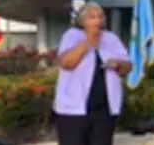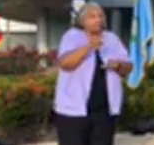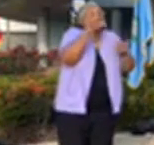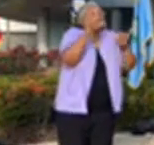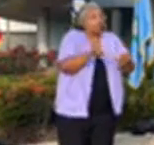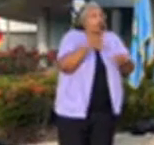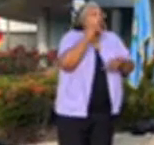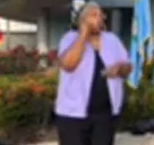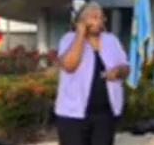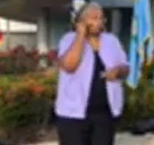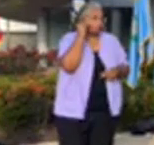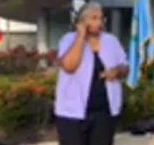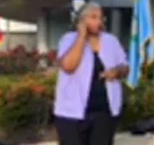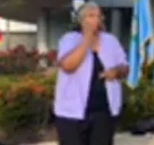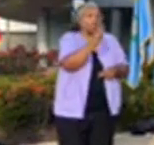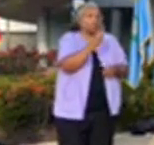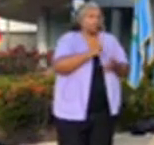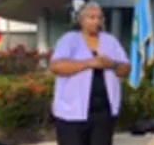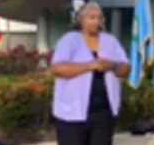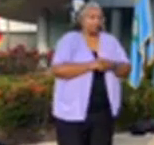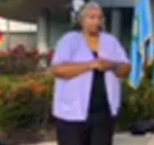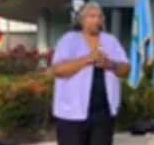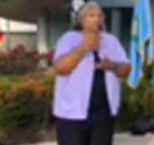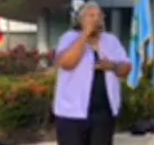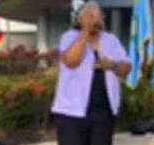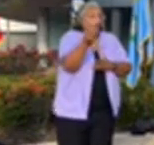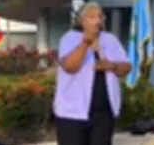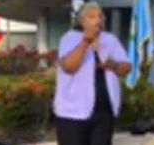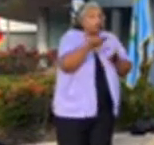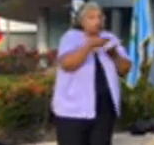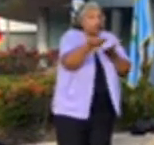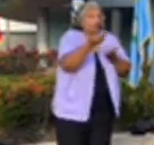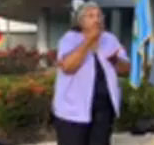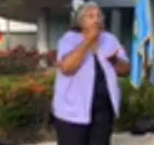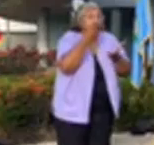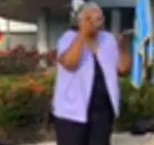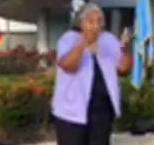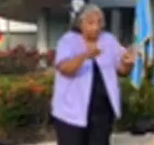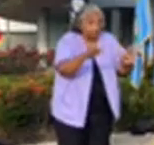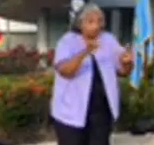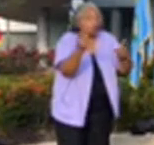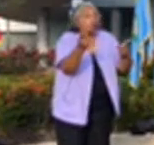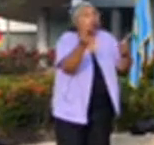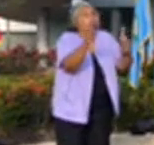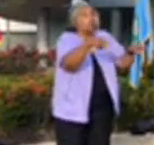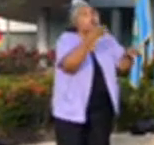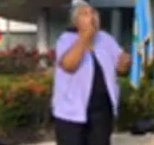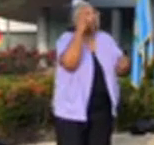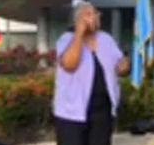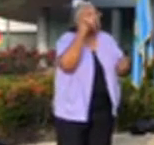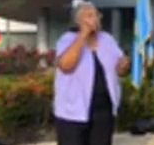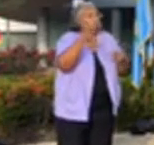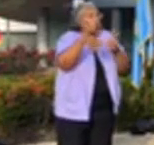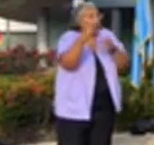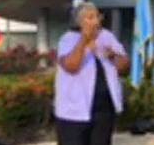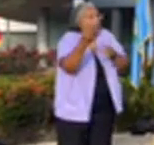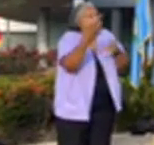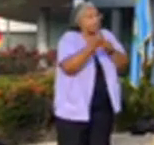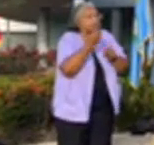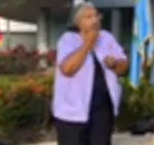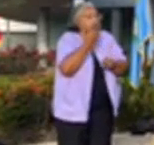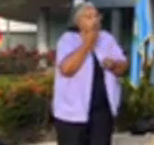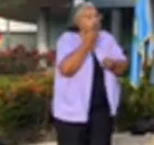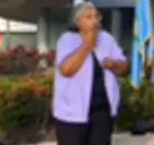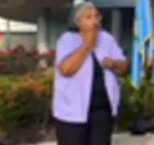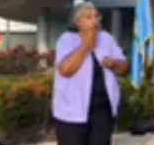home. Go out, get some groceries, and go back home. You can go out and you can get provisions, but other than that,